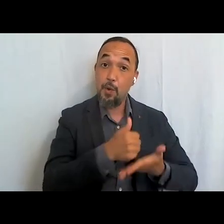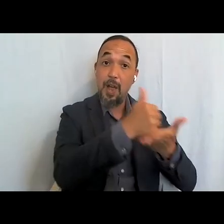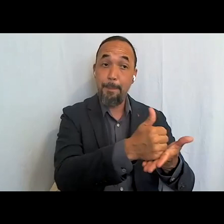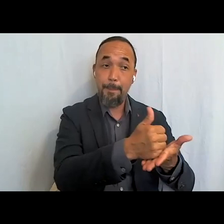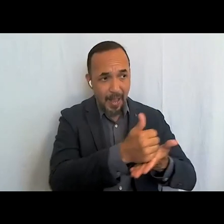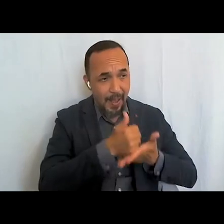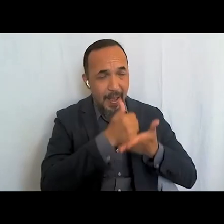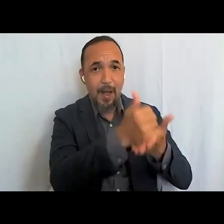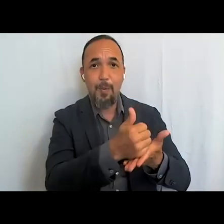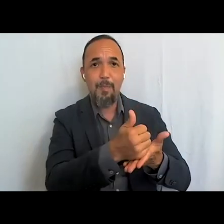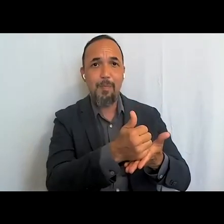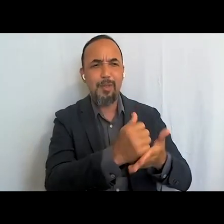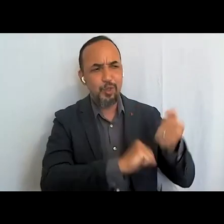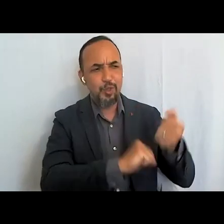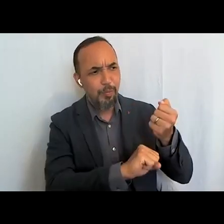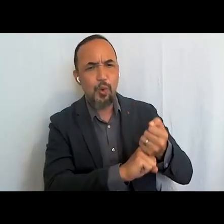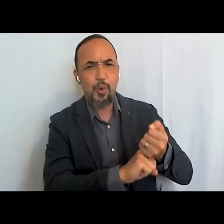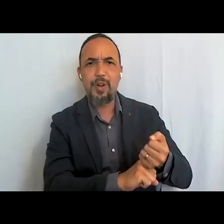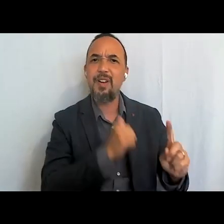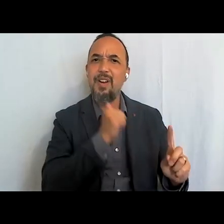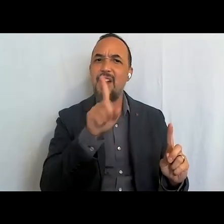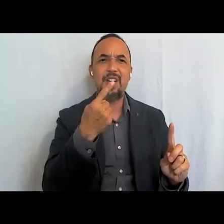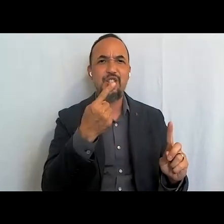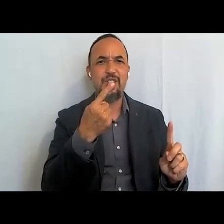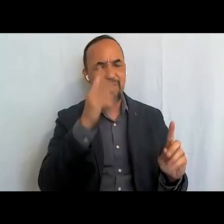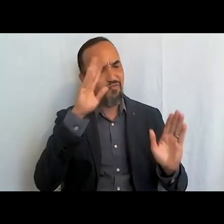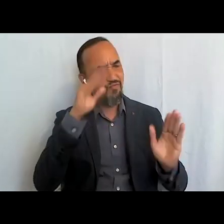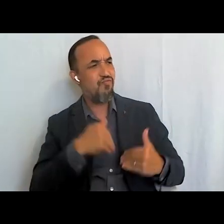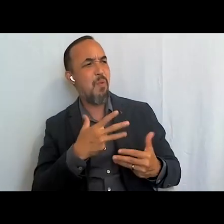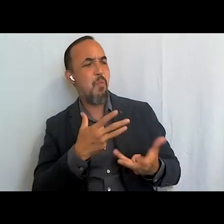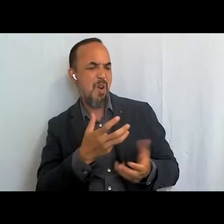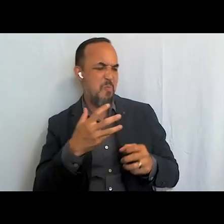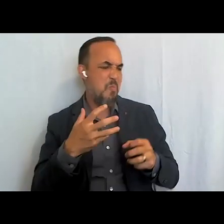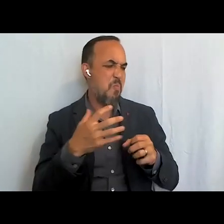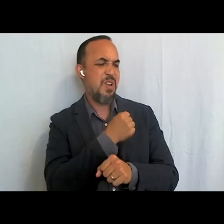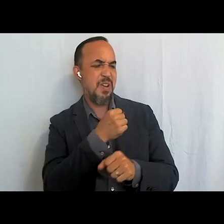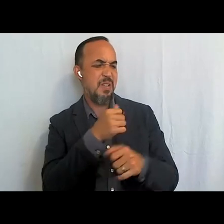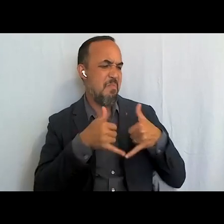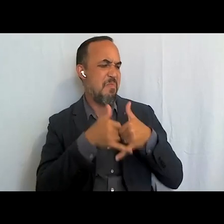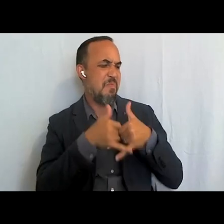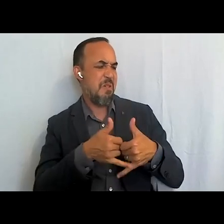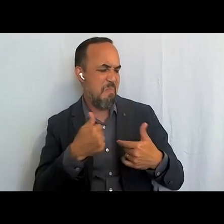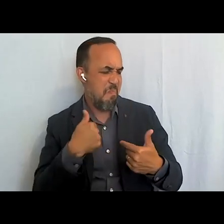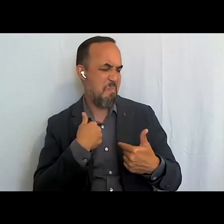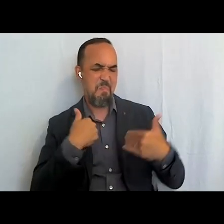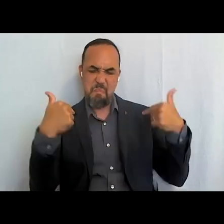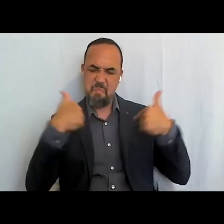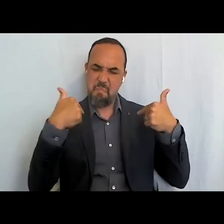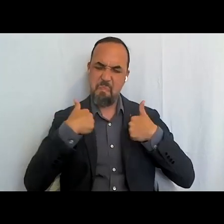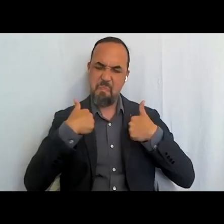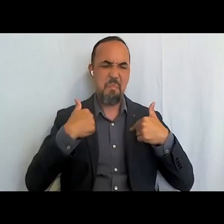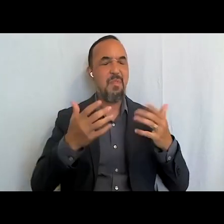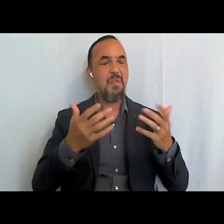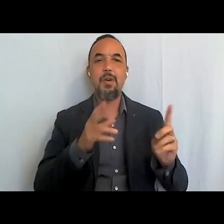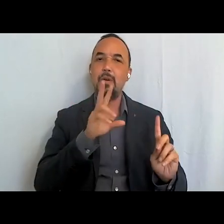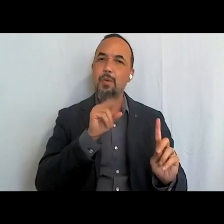you're for them. You're not just somebody who is self-centered and wants to win that grand prize on GISH and the big annual hunt. You're a